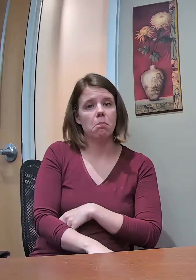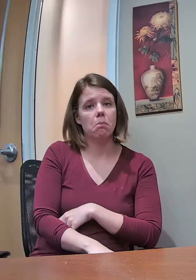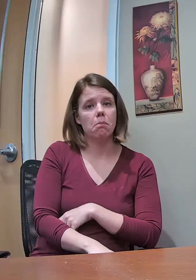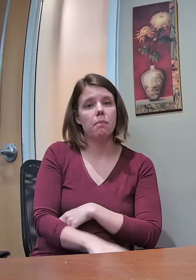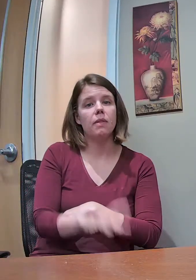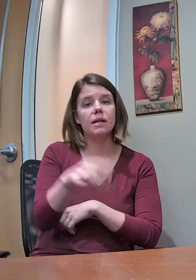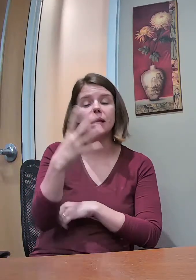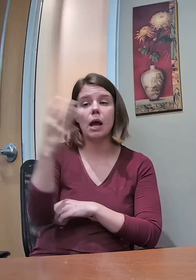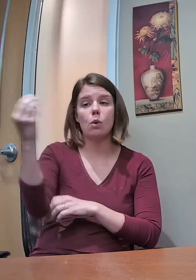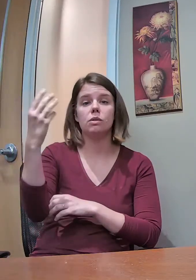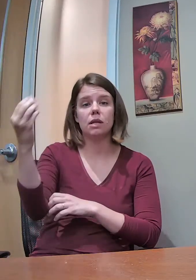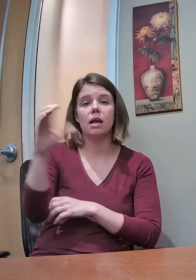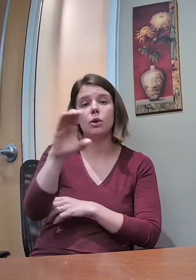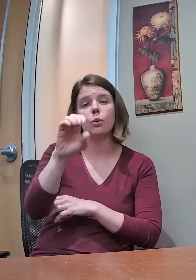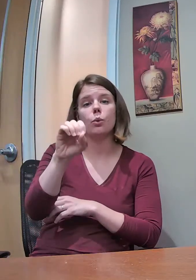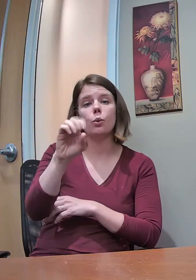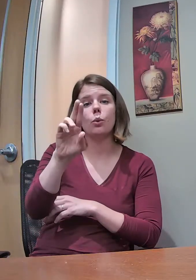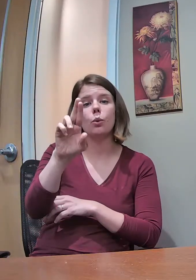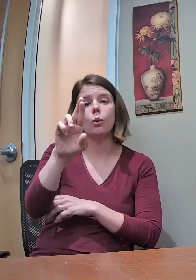And that is the courtyard